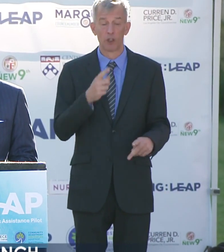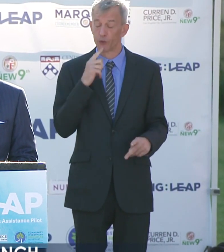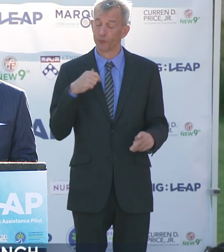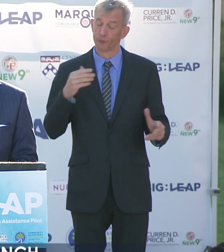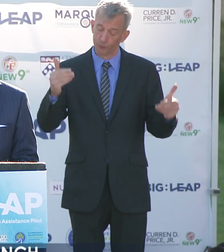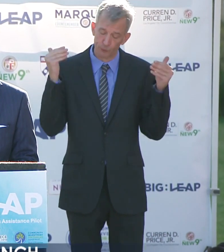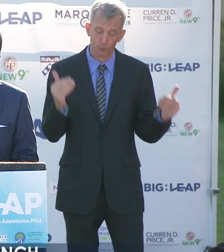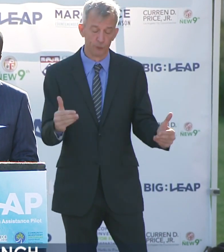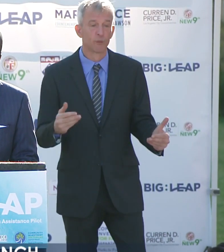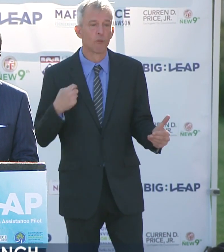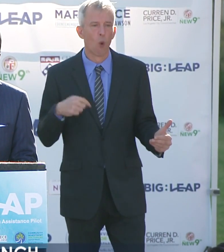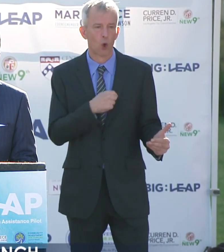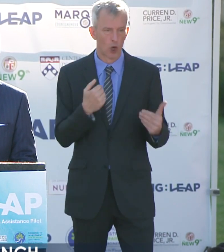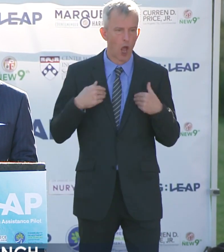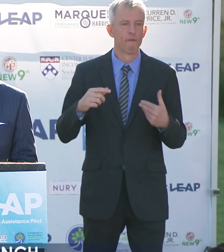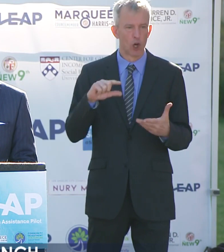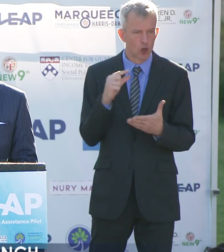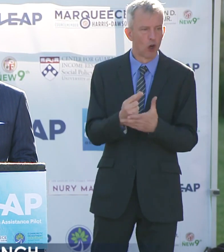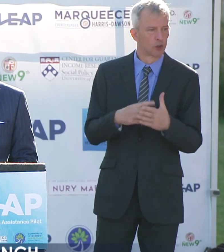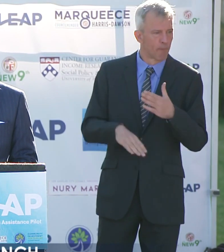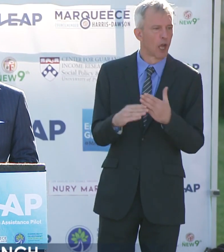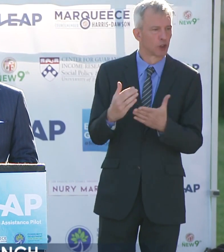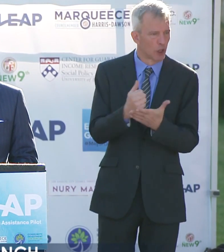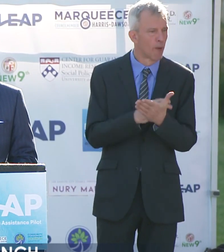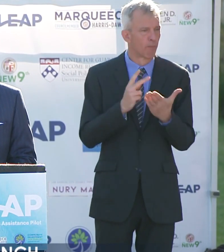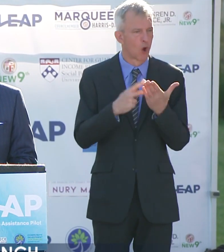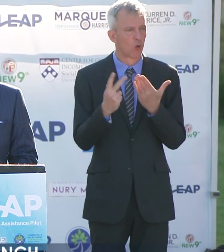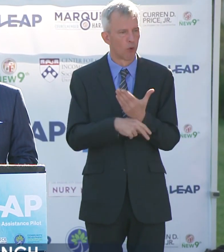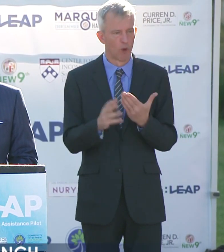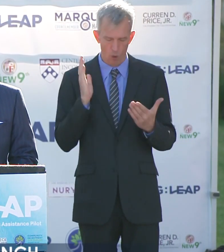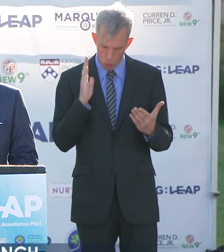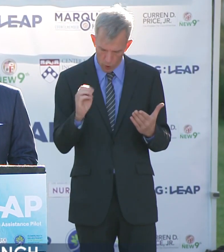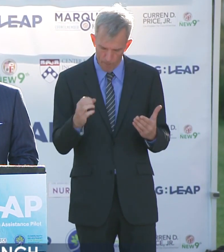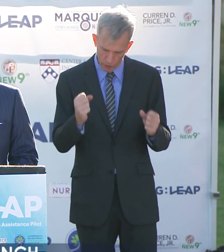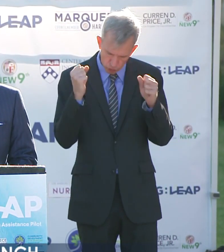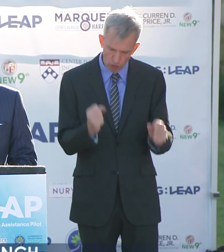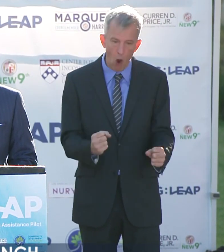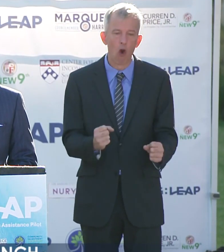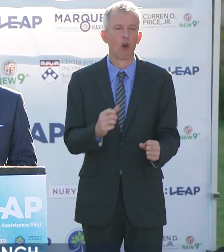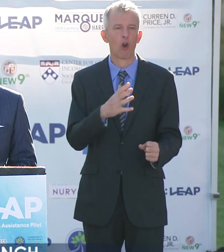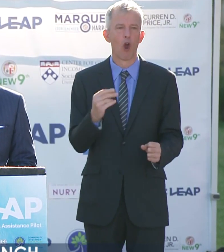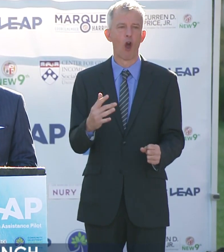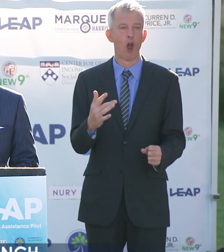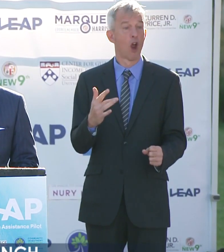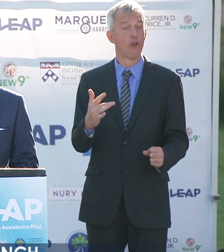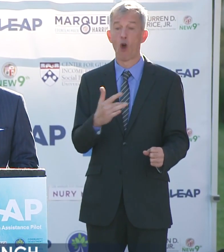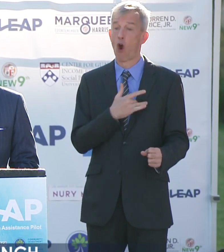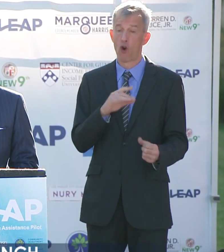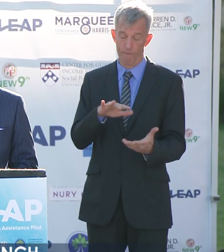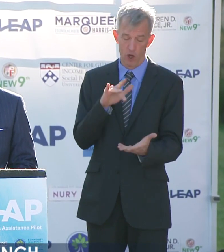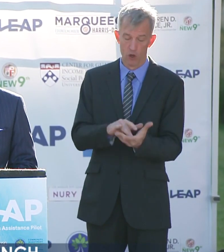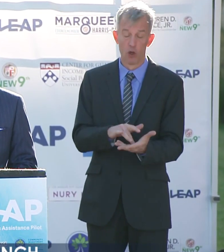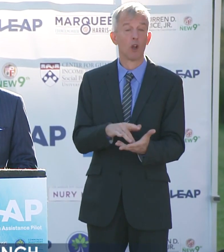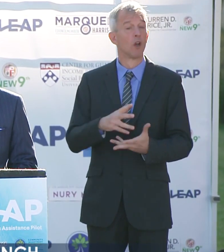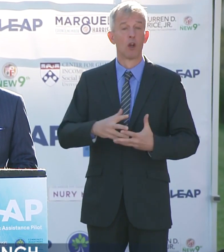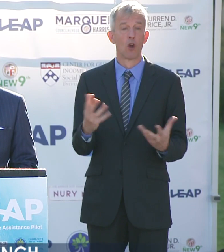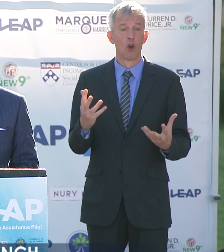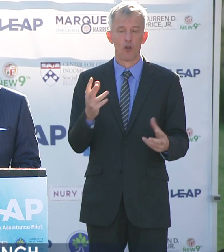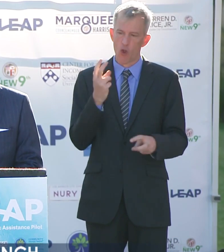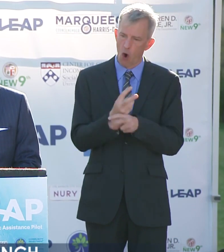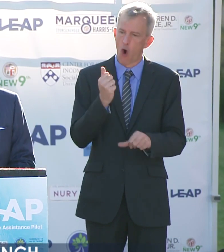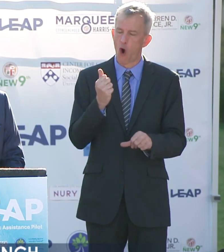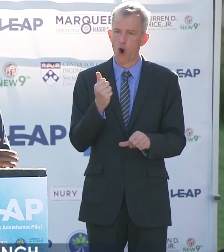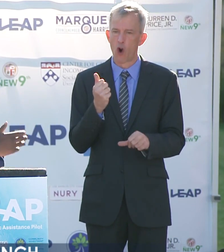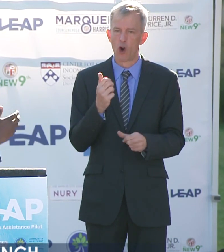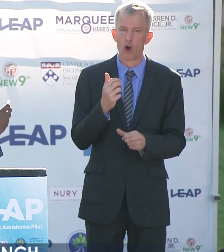program here in the city of Los Angeles, and it's going to be robust, and the heart of it is going to be our hardest hit part of our city,